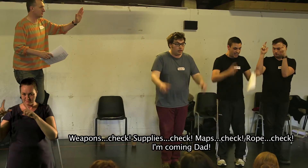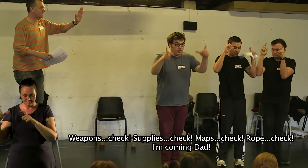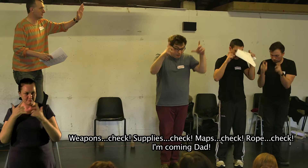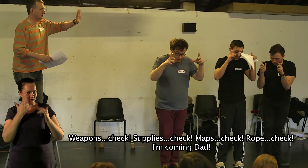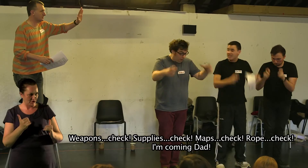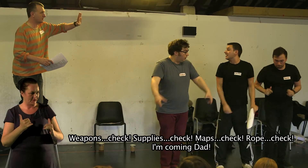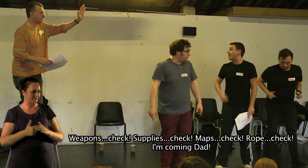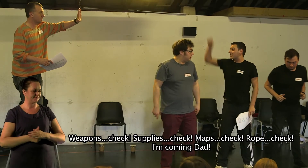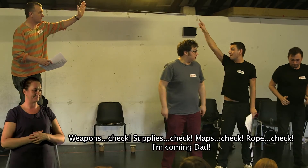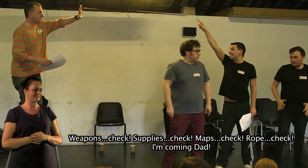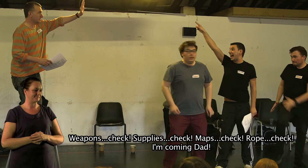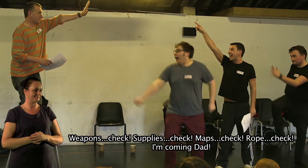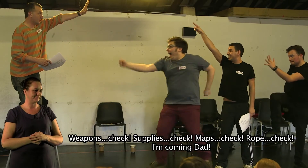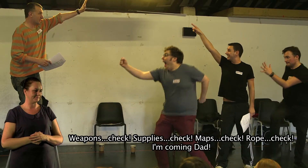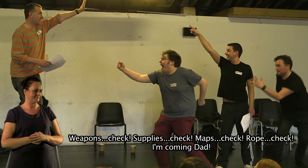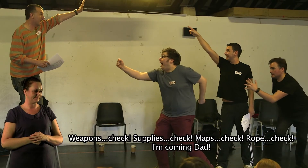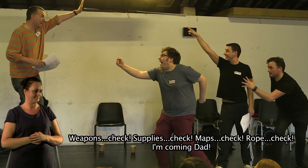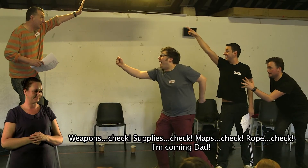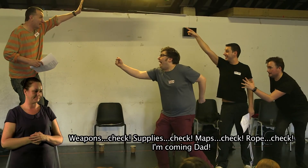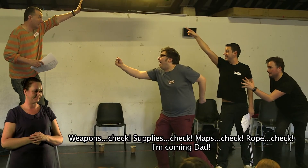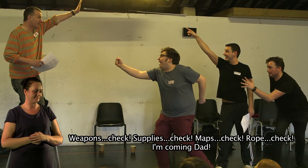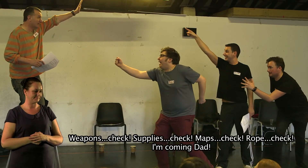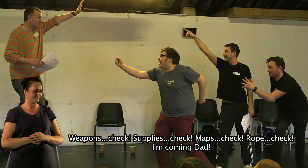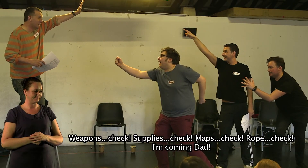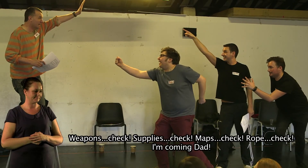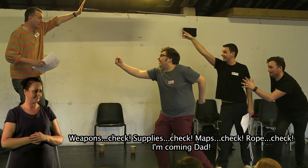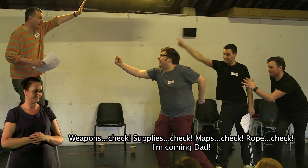Rope, check. I'm coming, Dad!